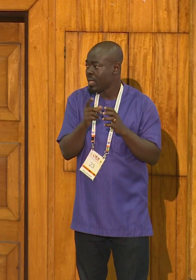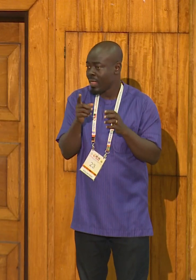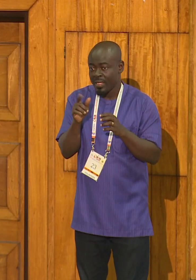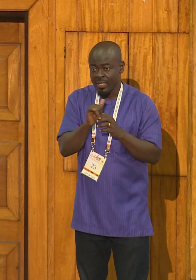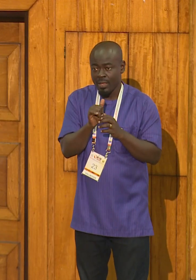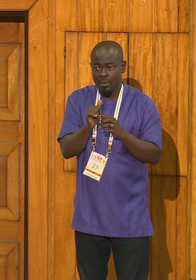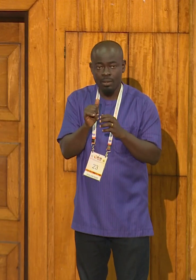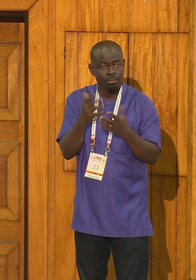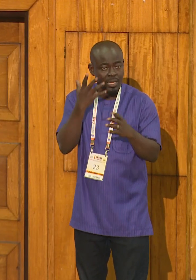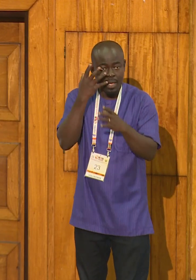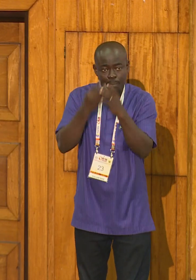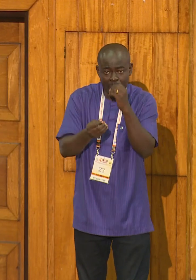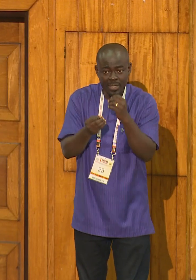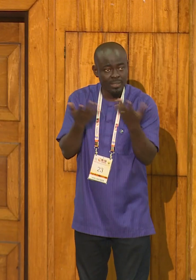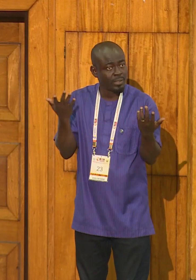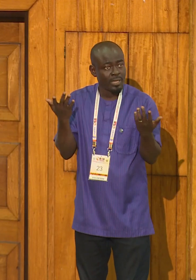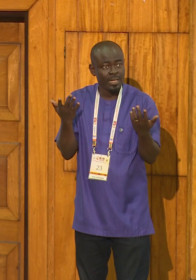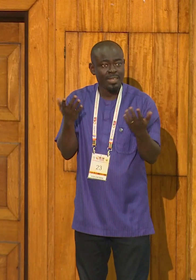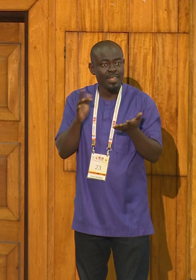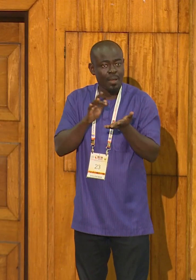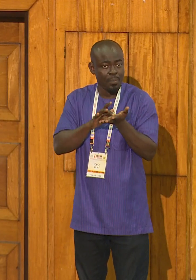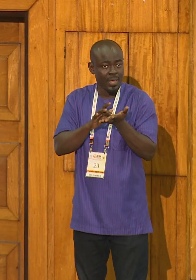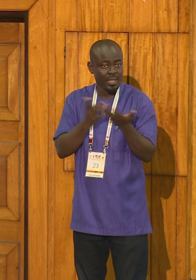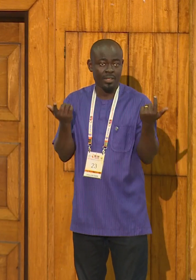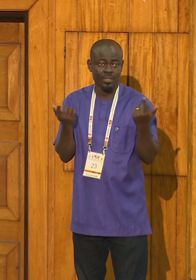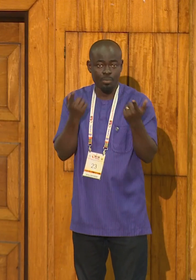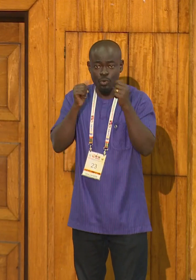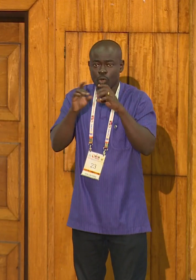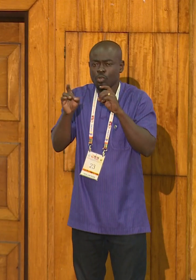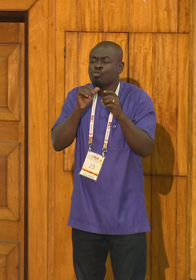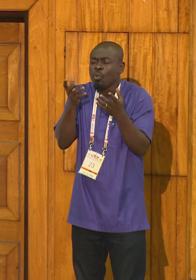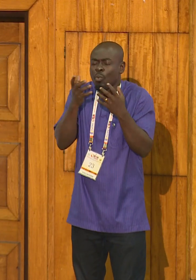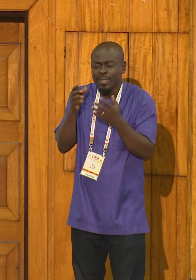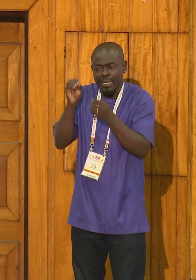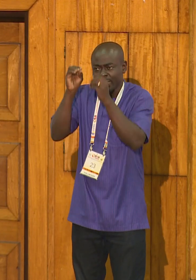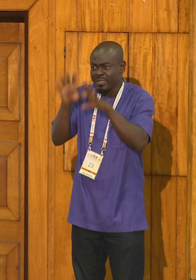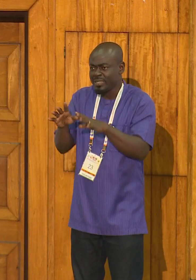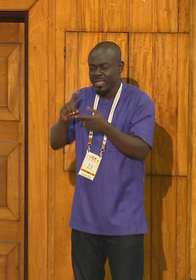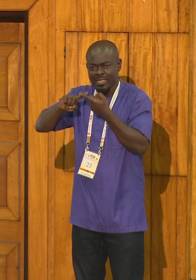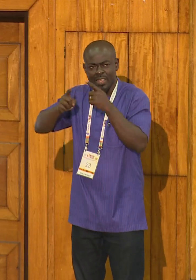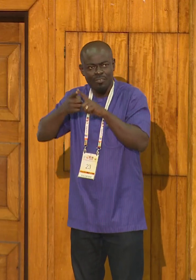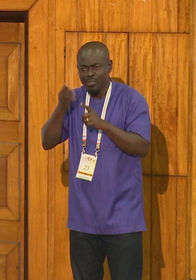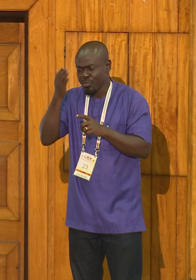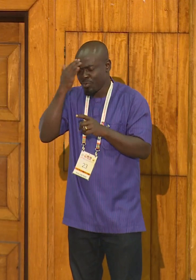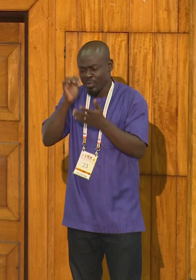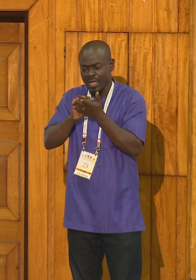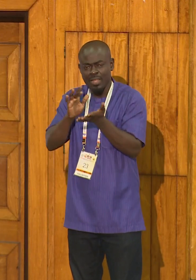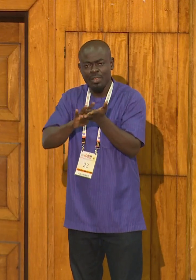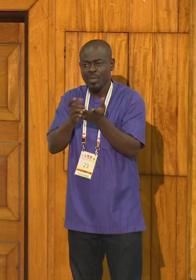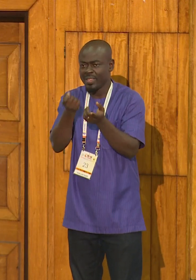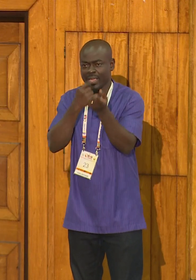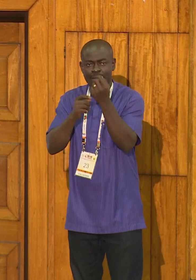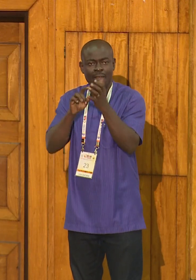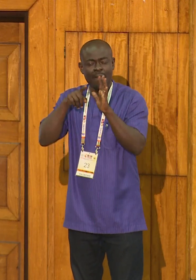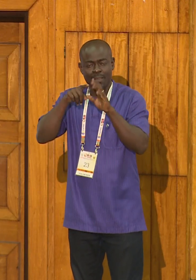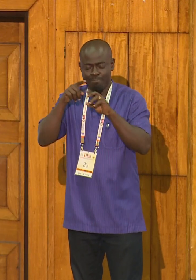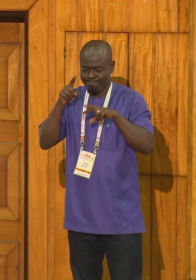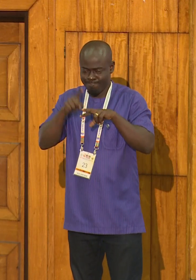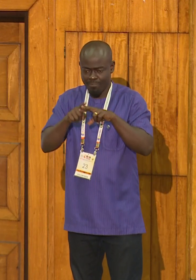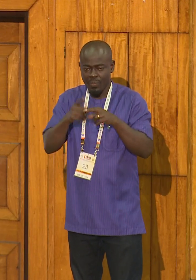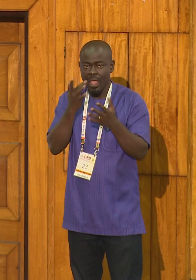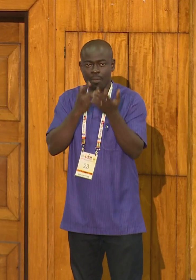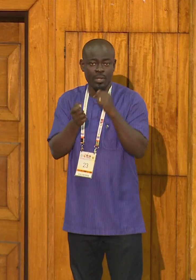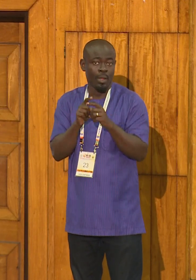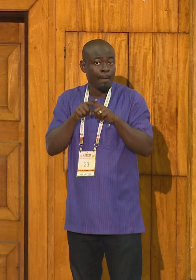miss their medication because they also didn't want their teachers and their peers knowing that they were taking art. But through